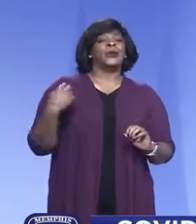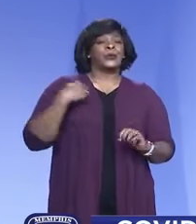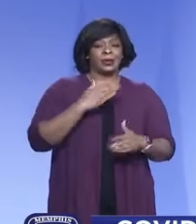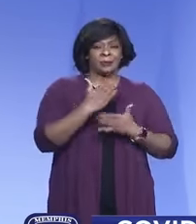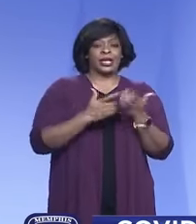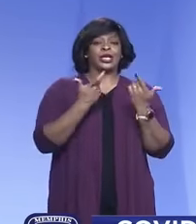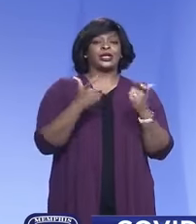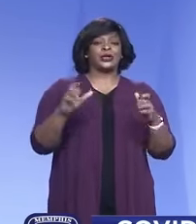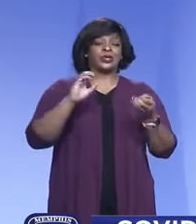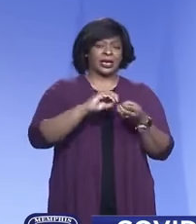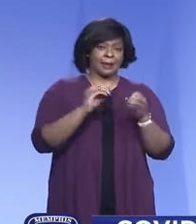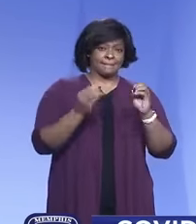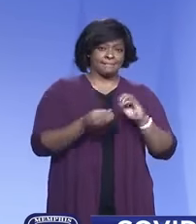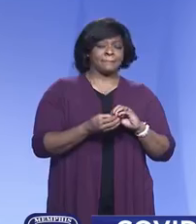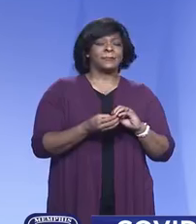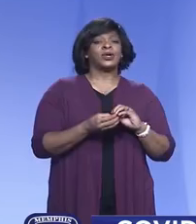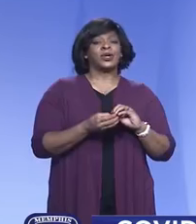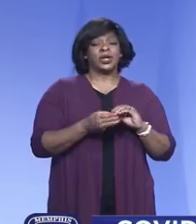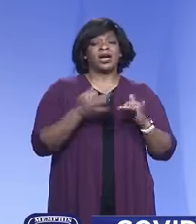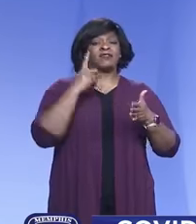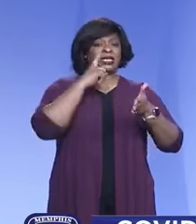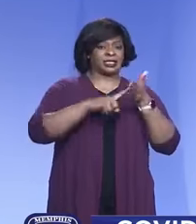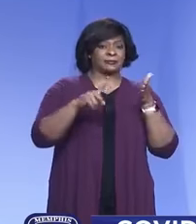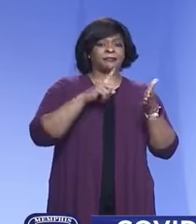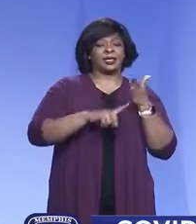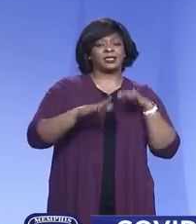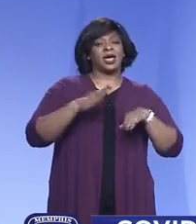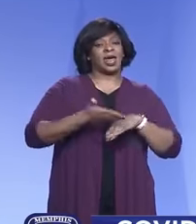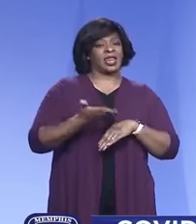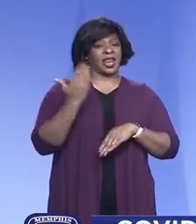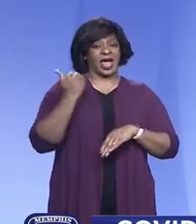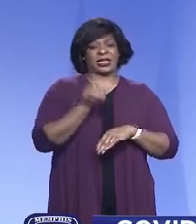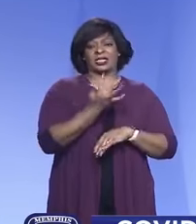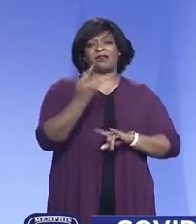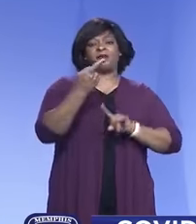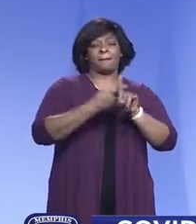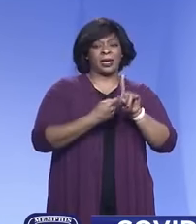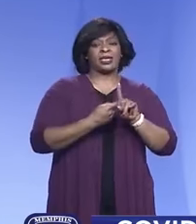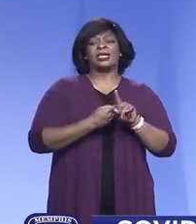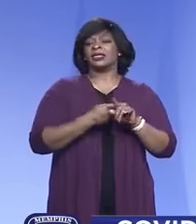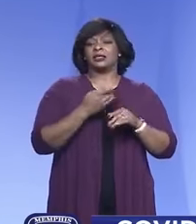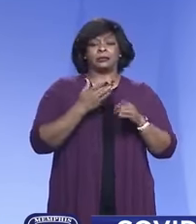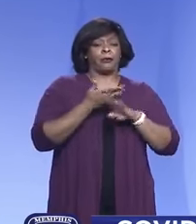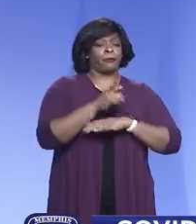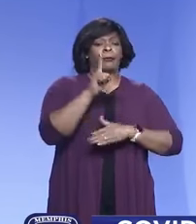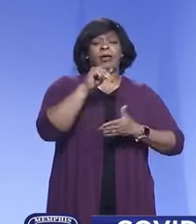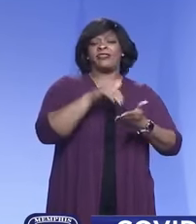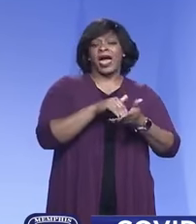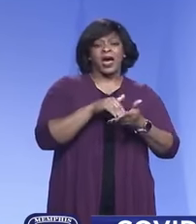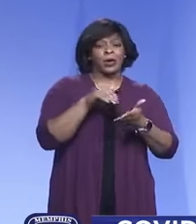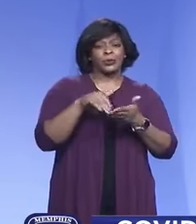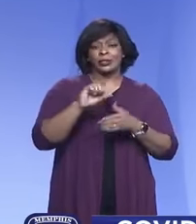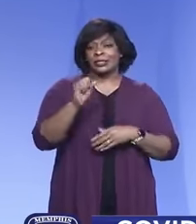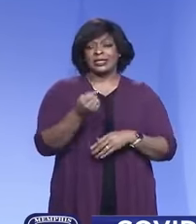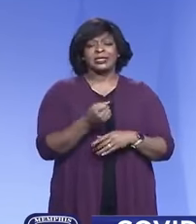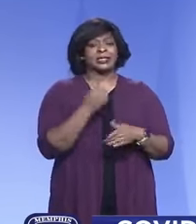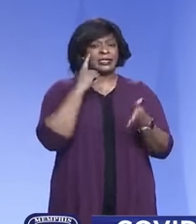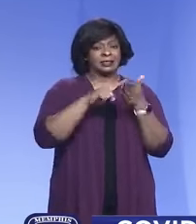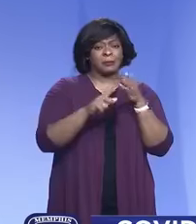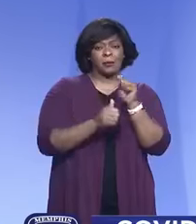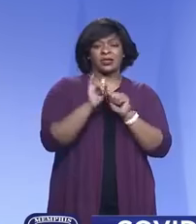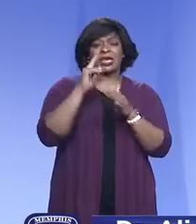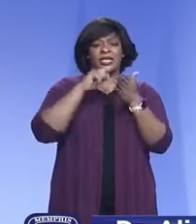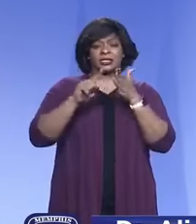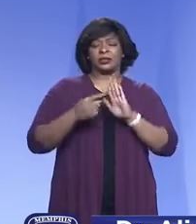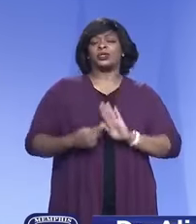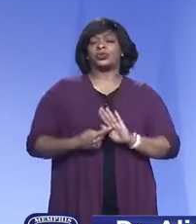a significant number of inspections over the past several months, well in the thousands, and the majority of those inspections